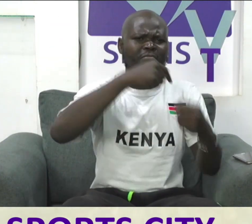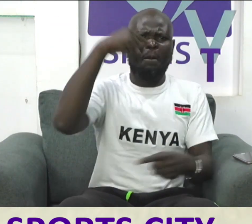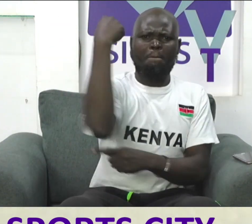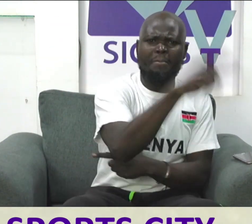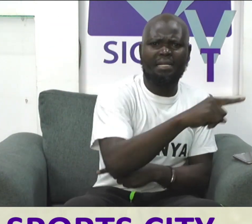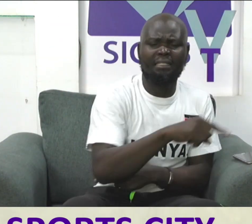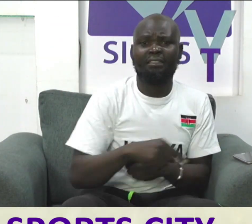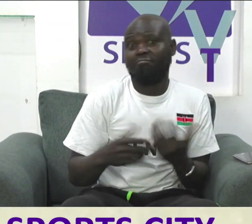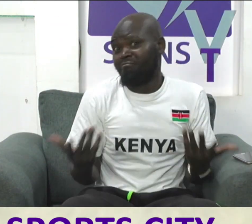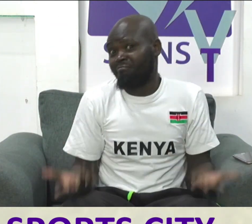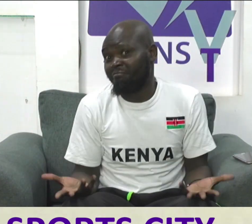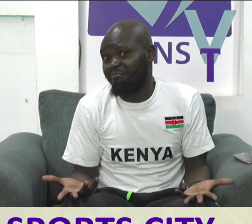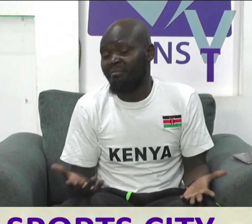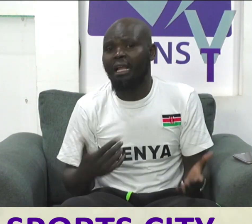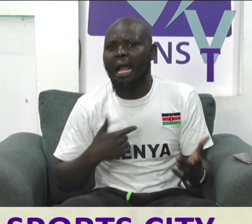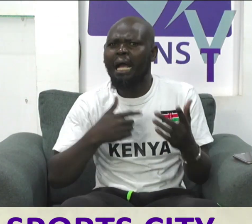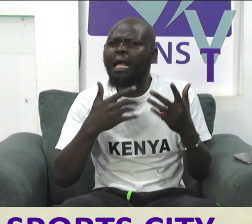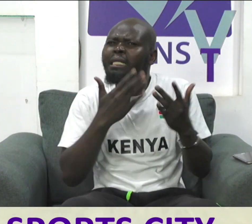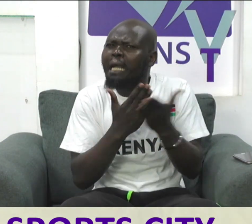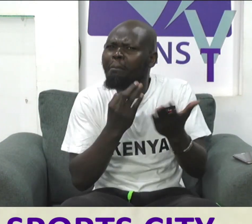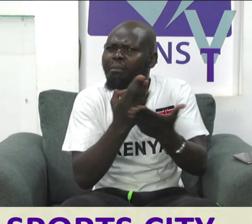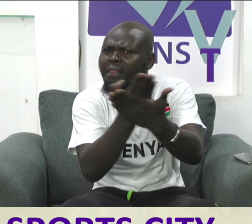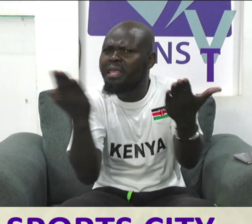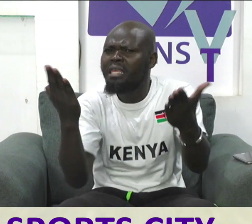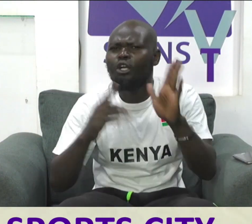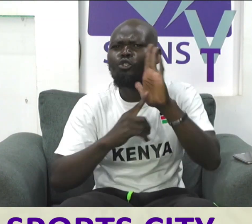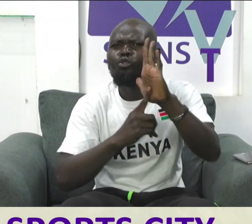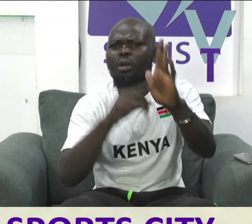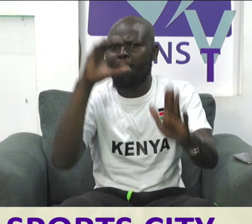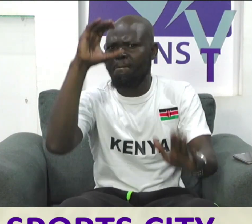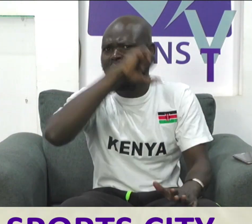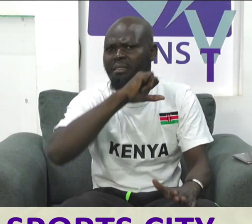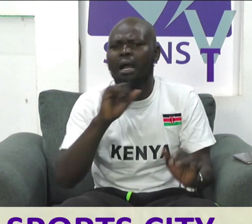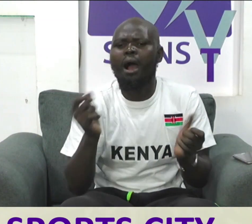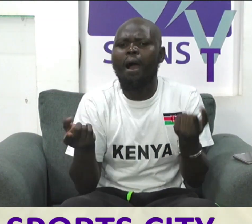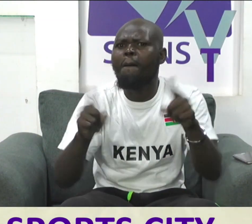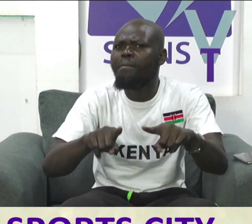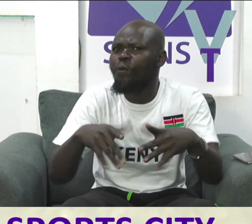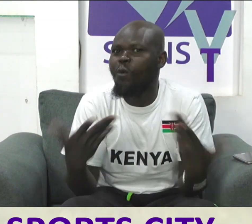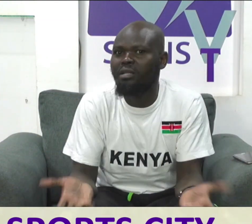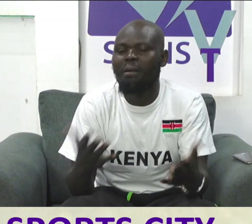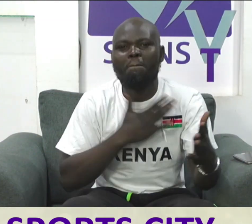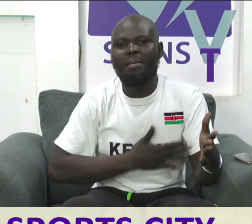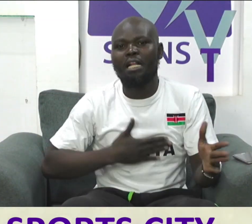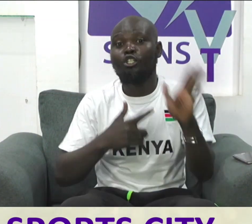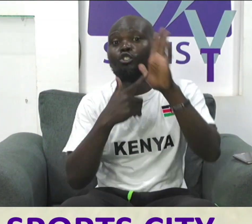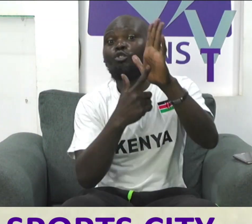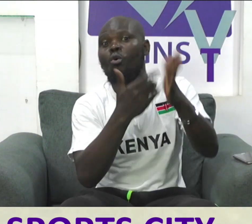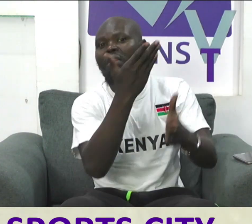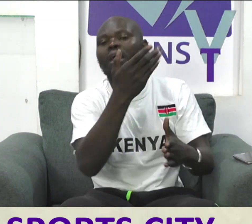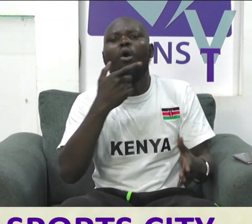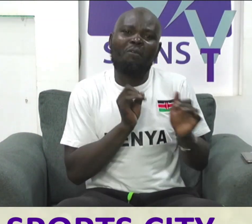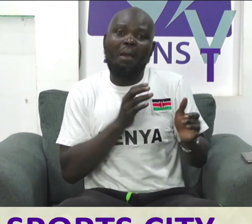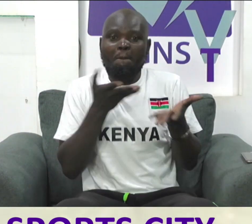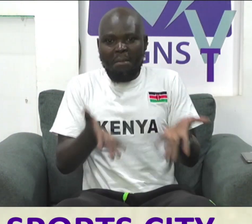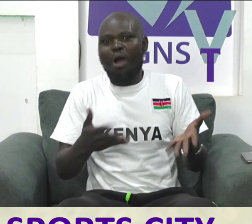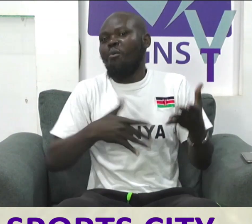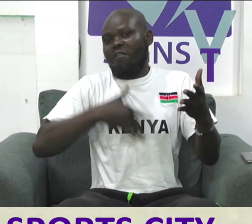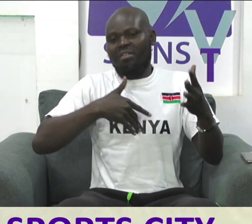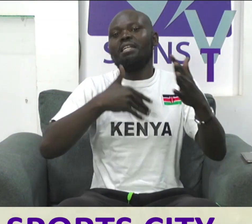But I'm sure if we play Police FC next time, I'm sure we are going to beat them. On what happened on